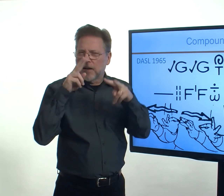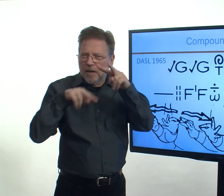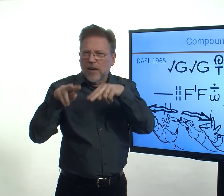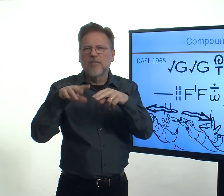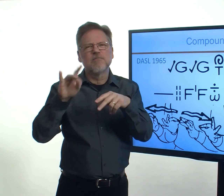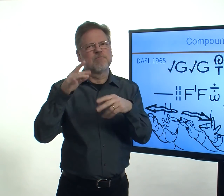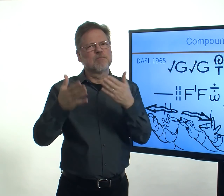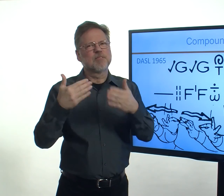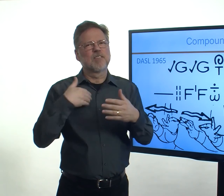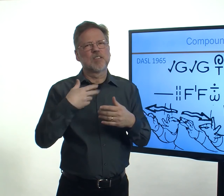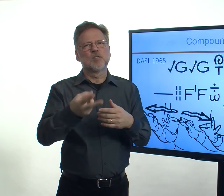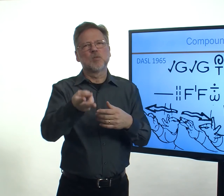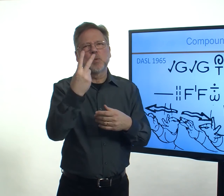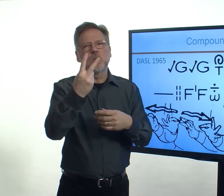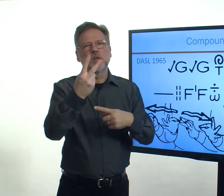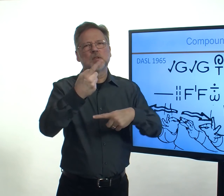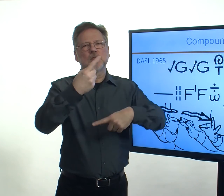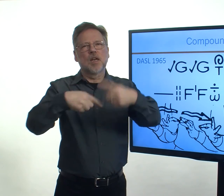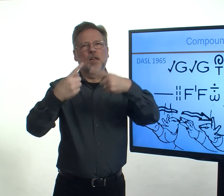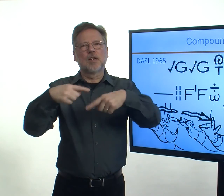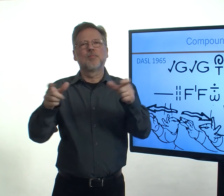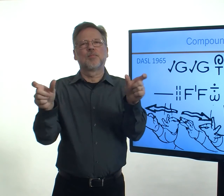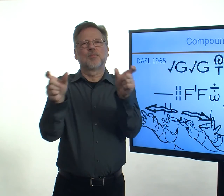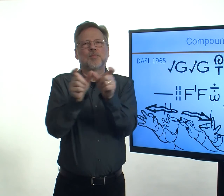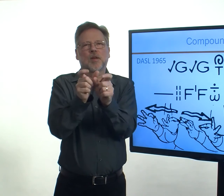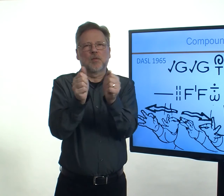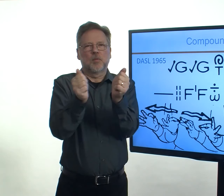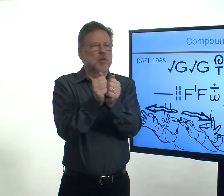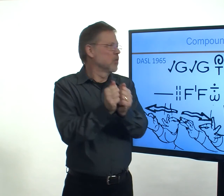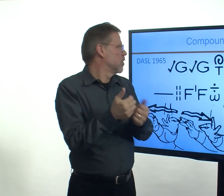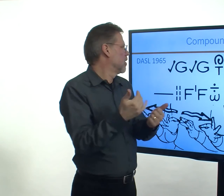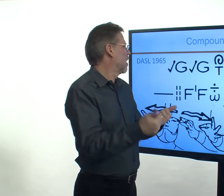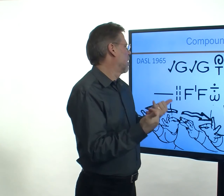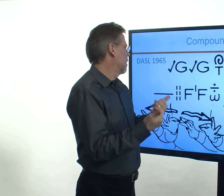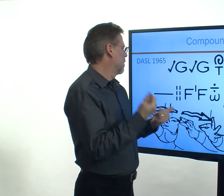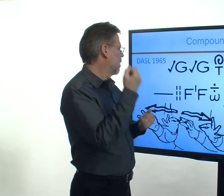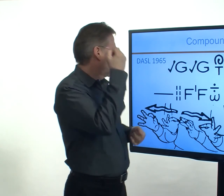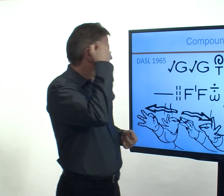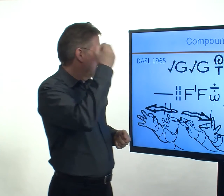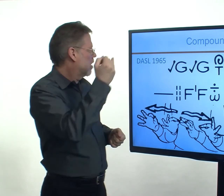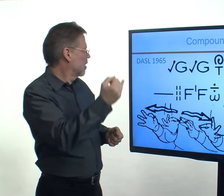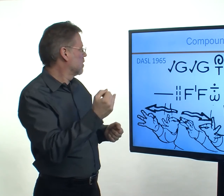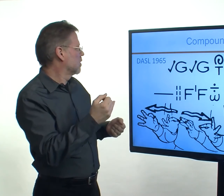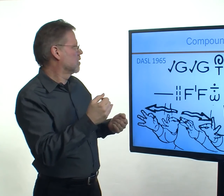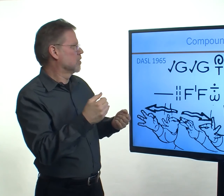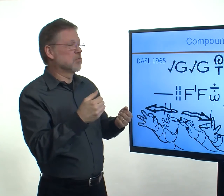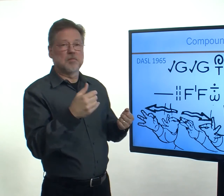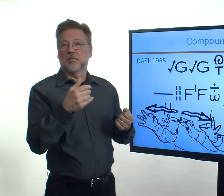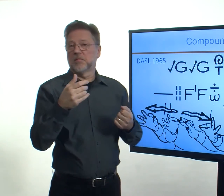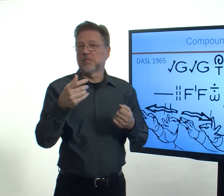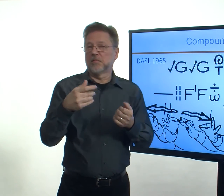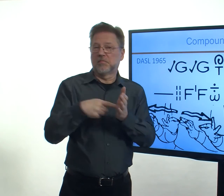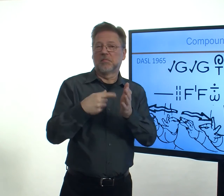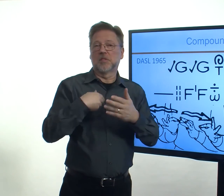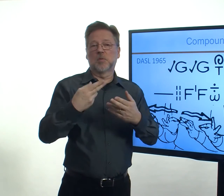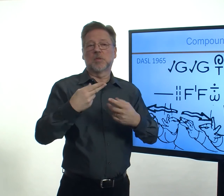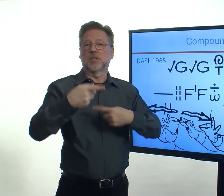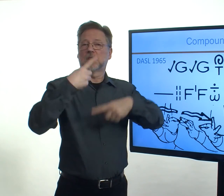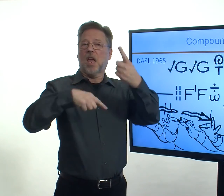In these cases, two signs may have been used together. For example, sign and language